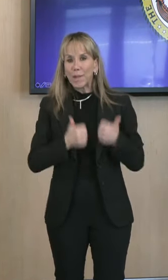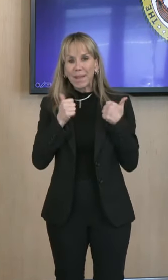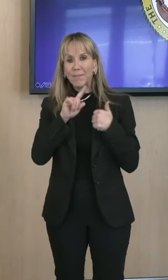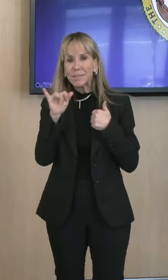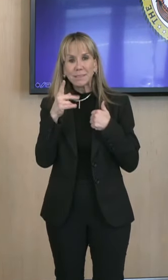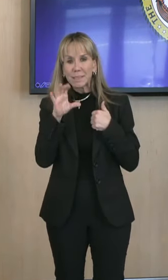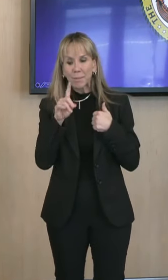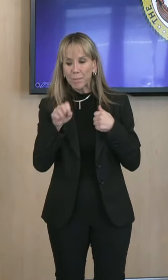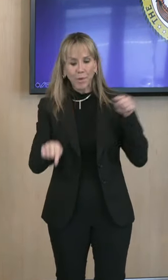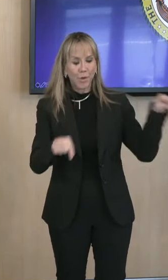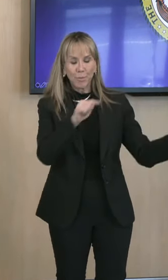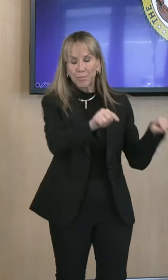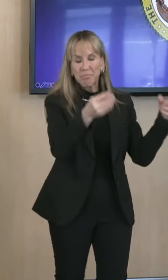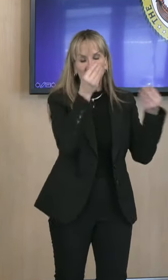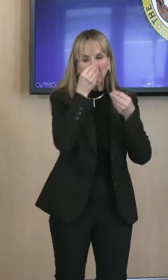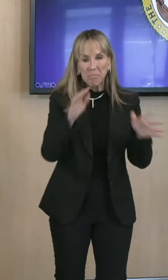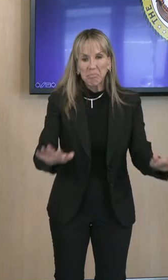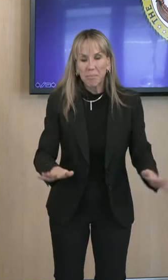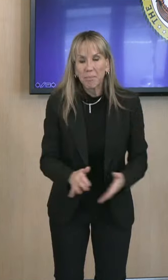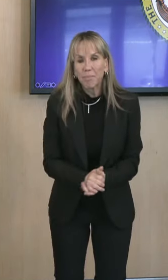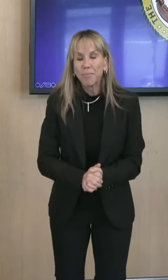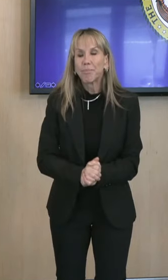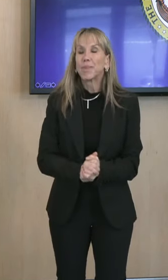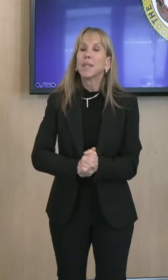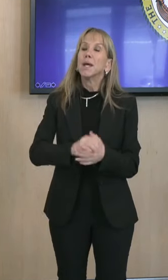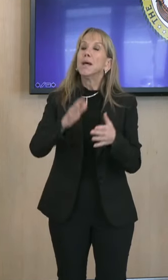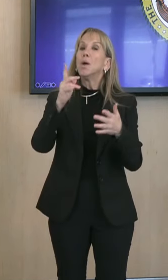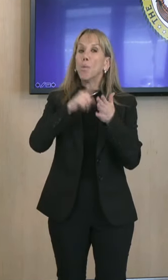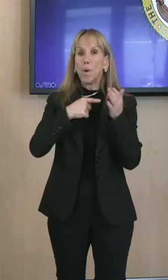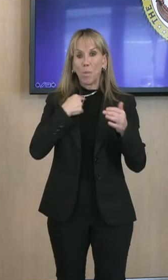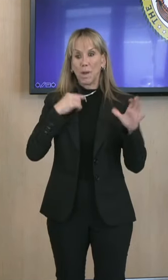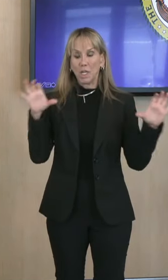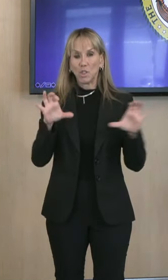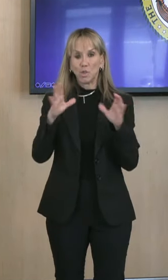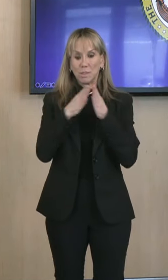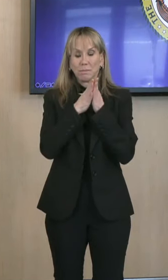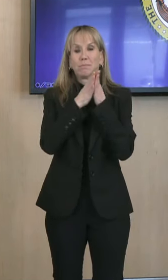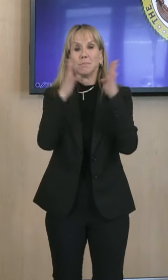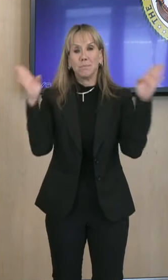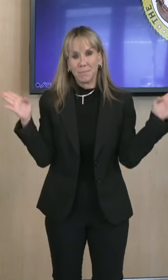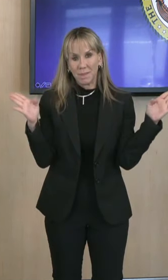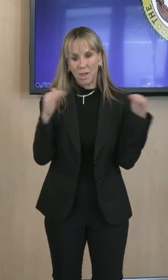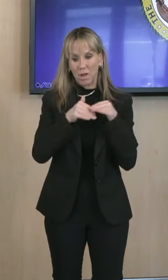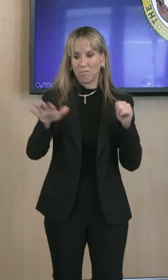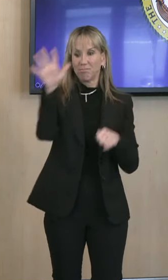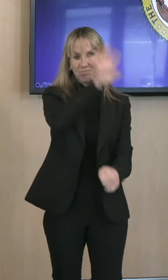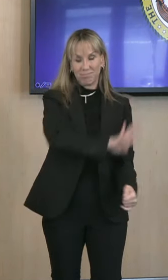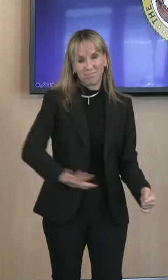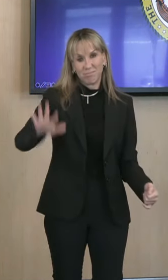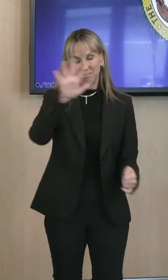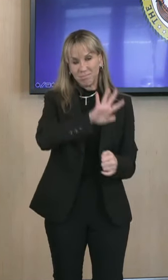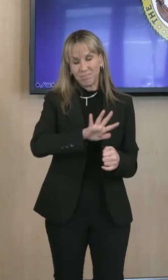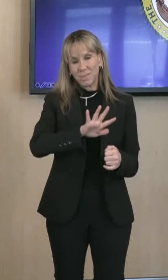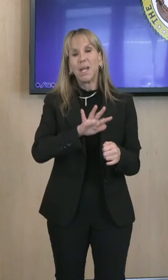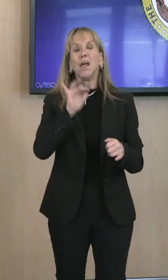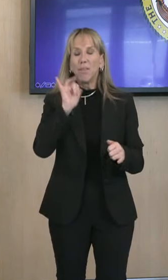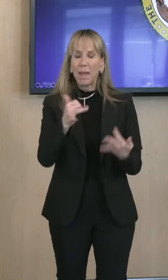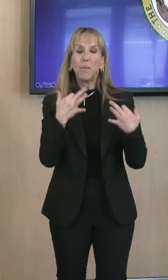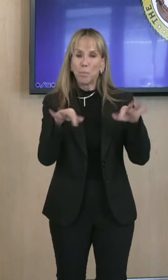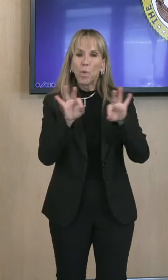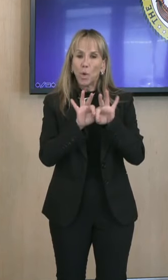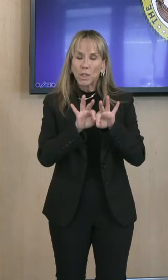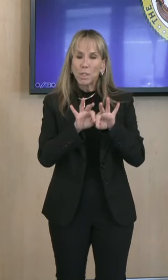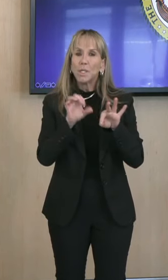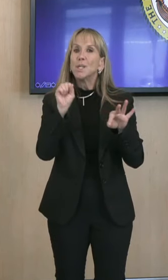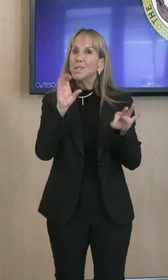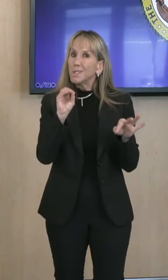are doing on a regional basis, I think, are really the main priority. So I think this is a balancing act